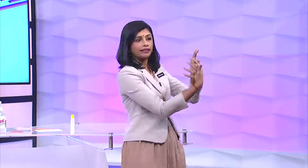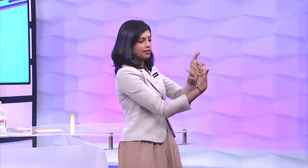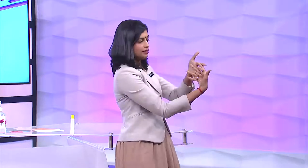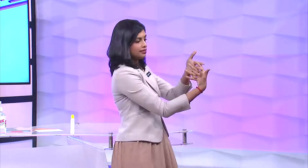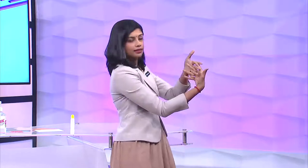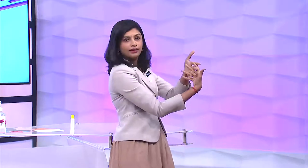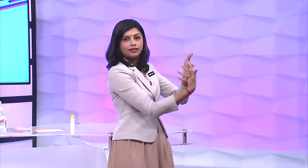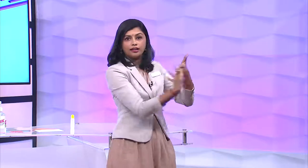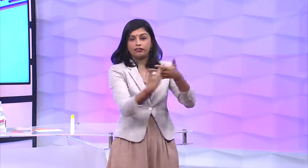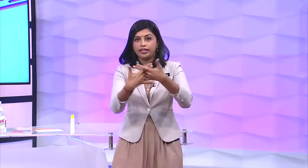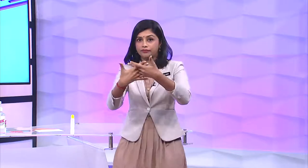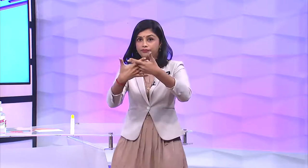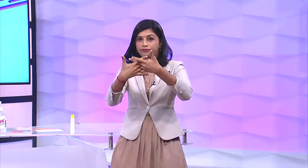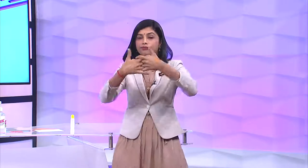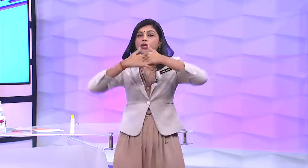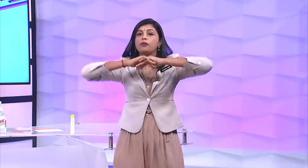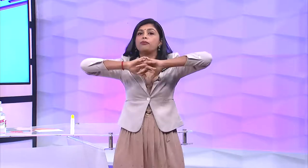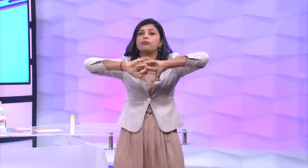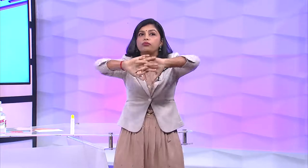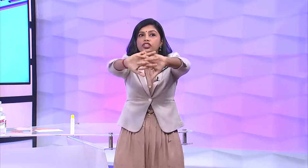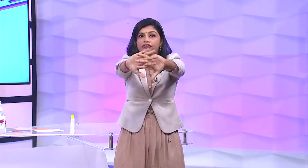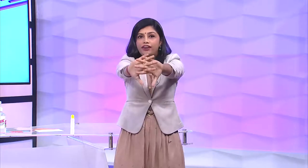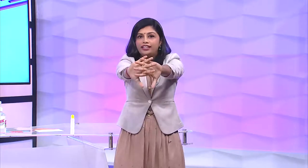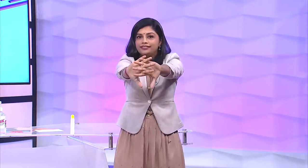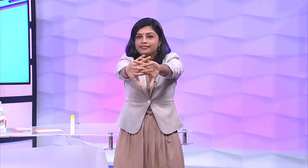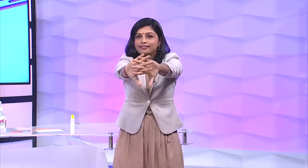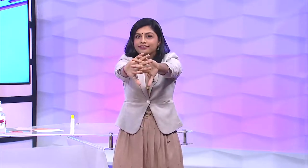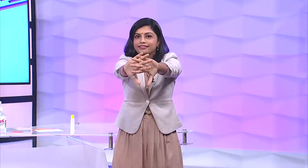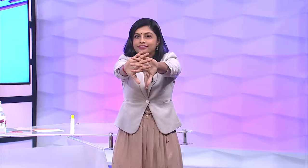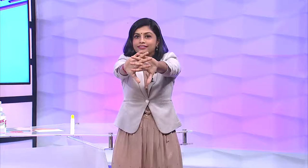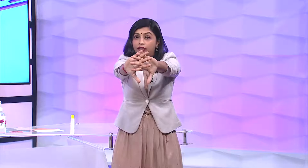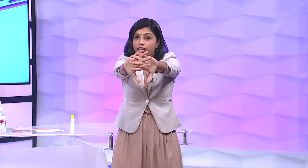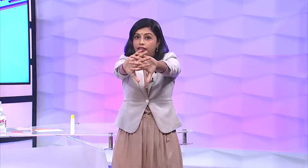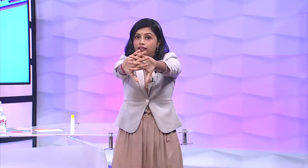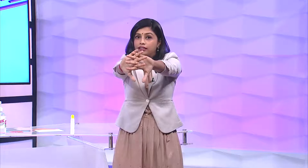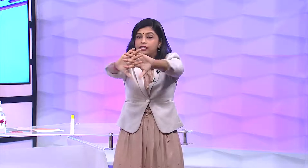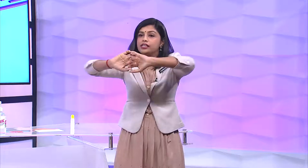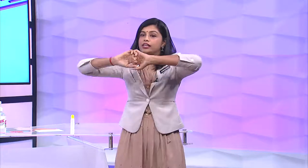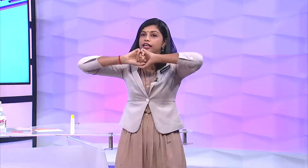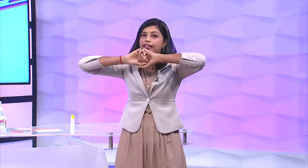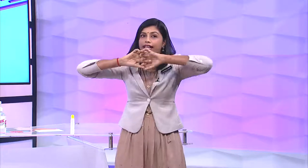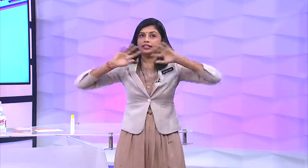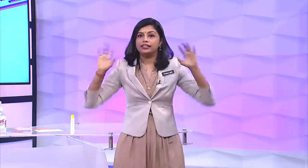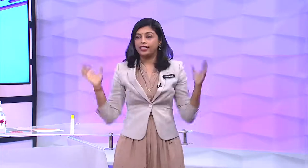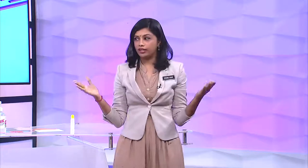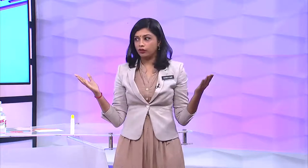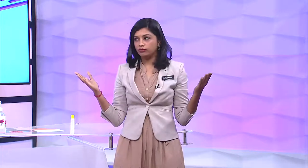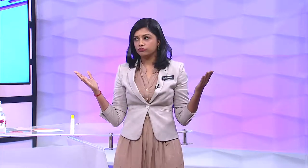this. All right? Mm-hmm. Push it front. Okay. And then let it go. Let